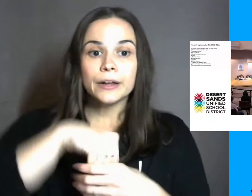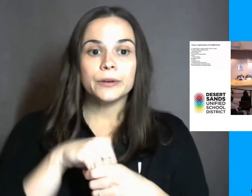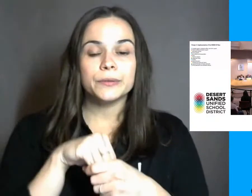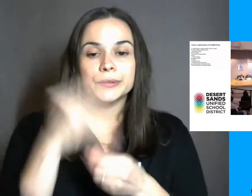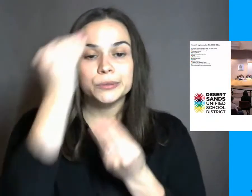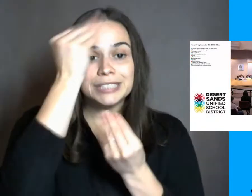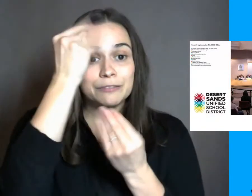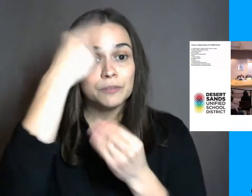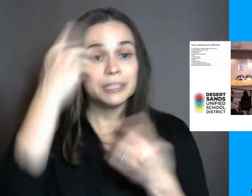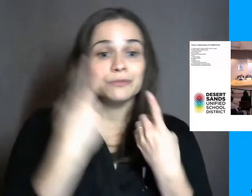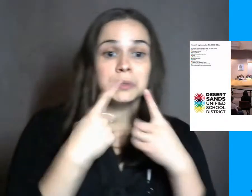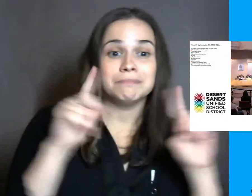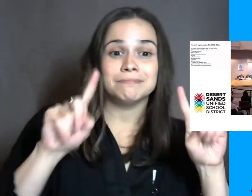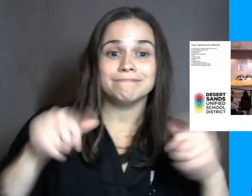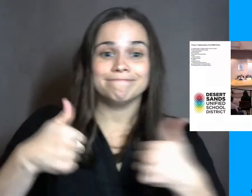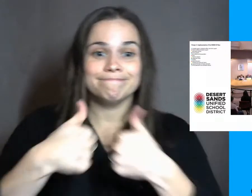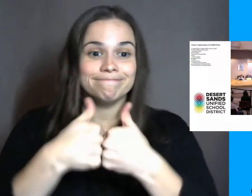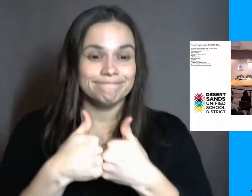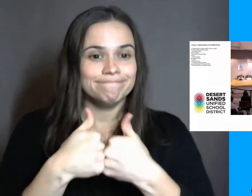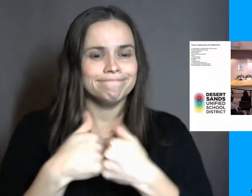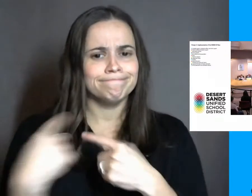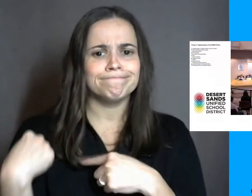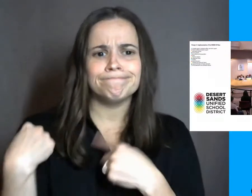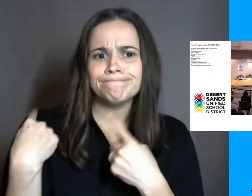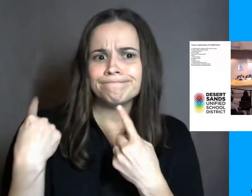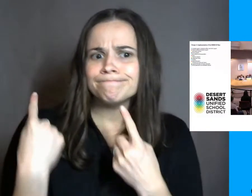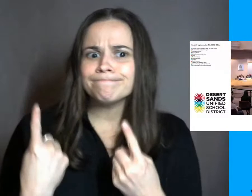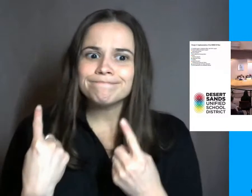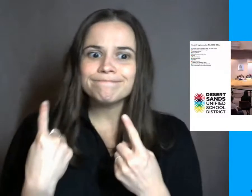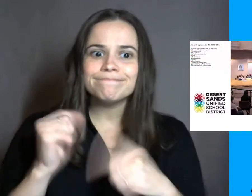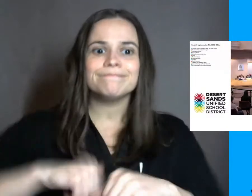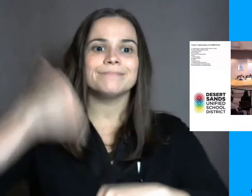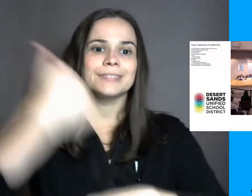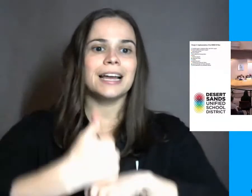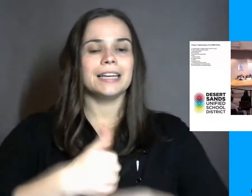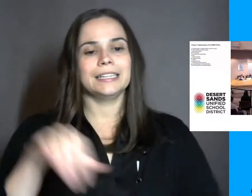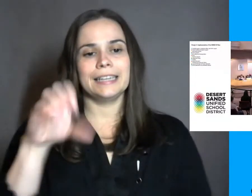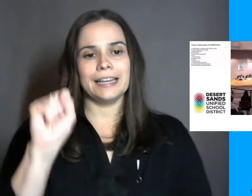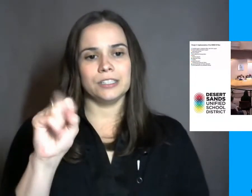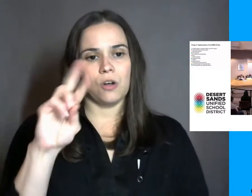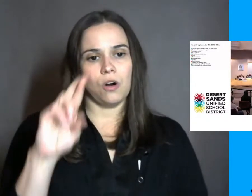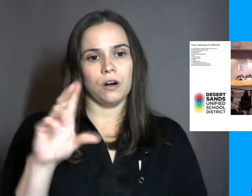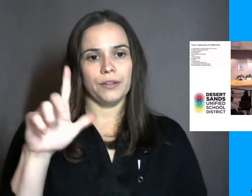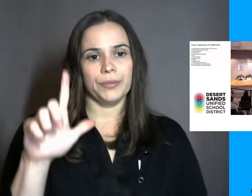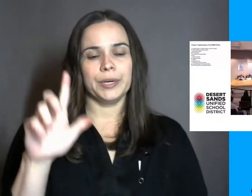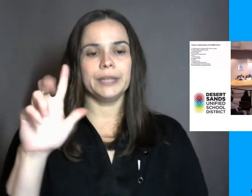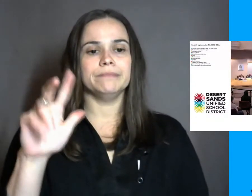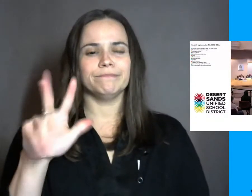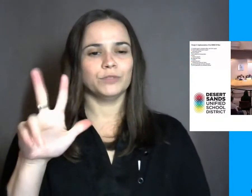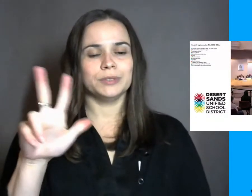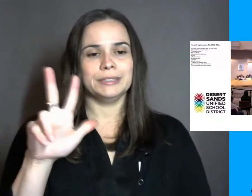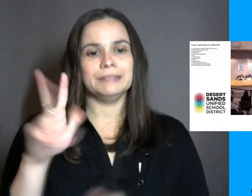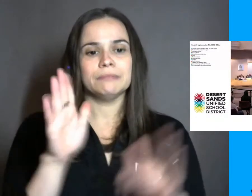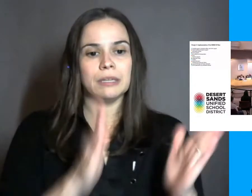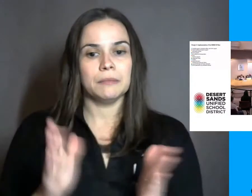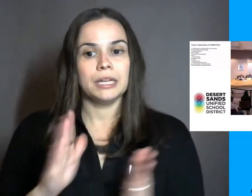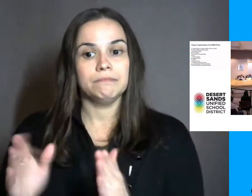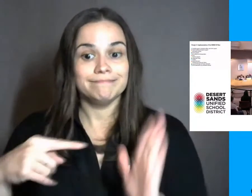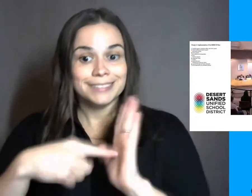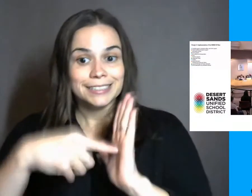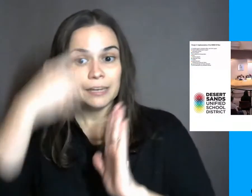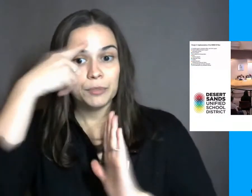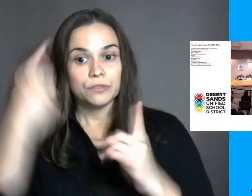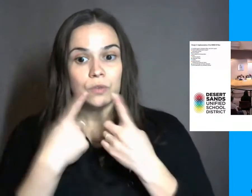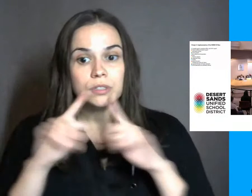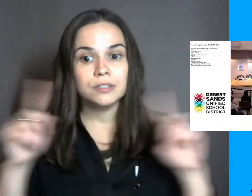and challenges experienced with the implementation of the ESSER 3 plan. Some examples of successes are the hiring